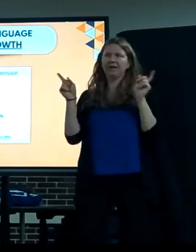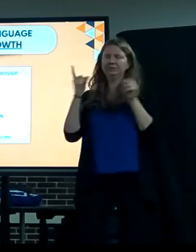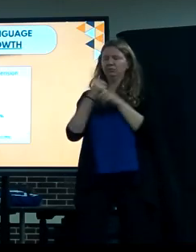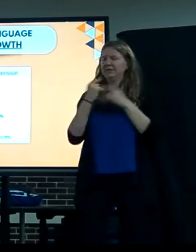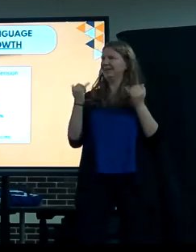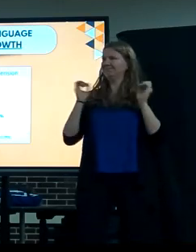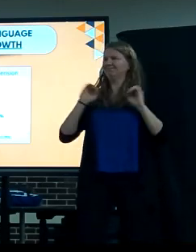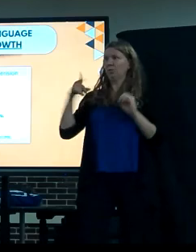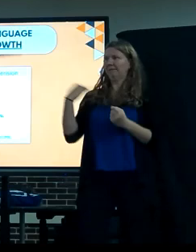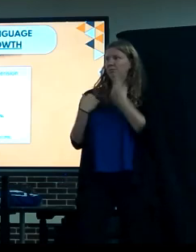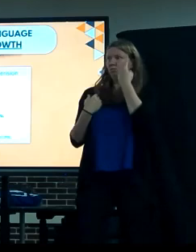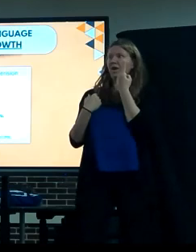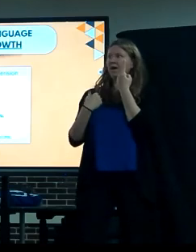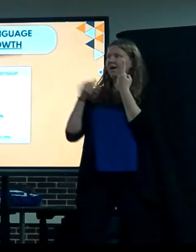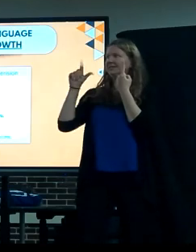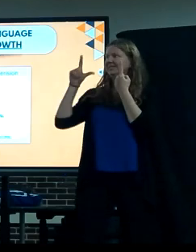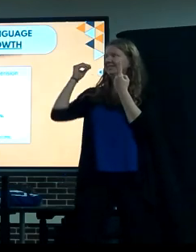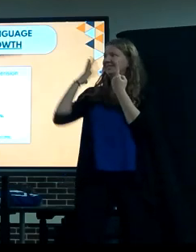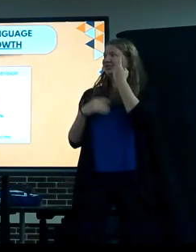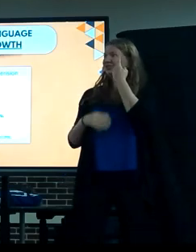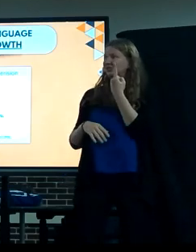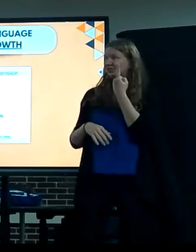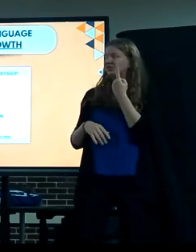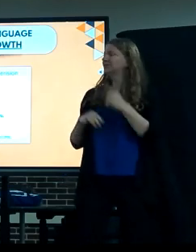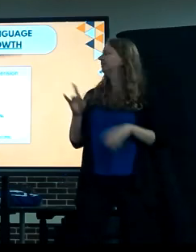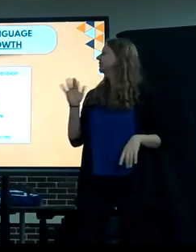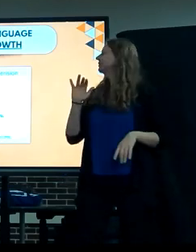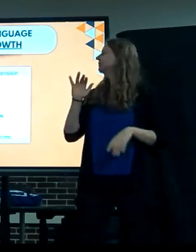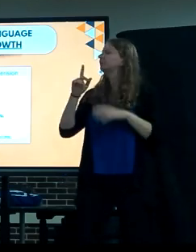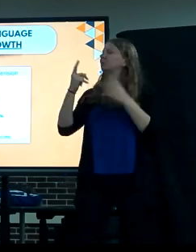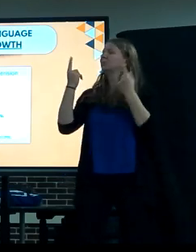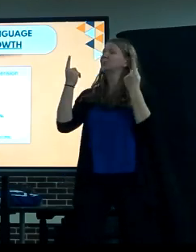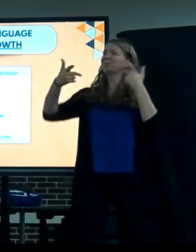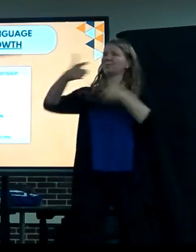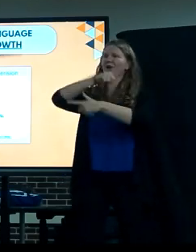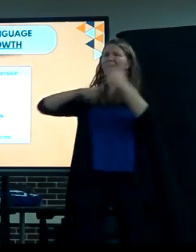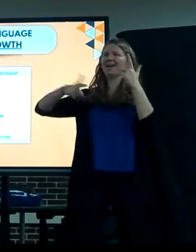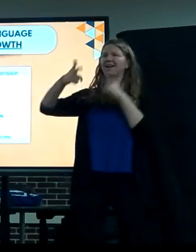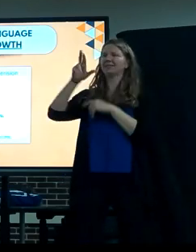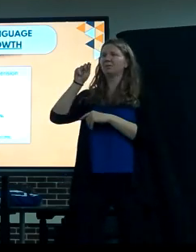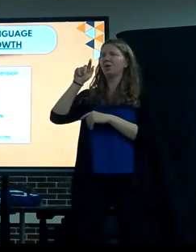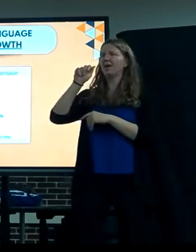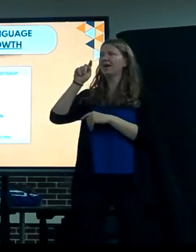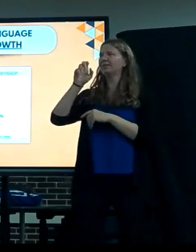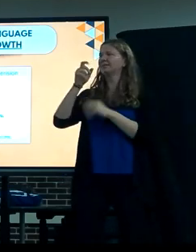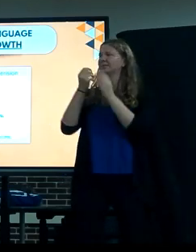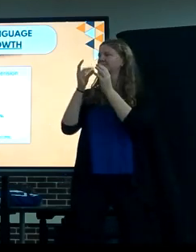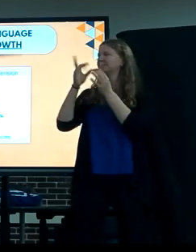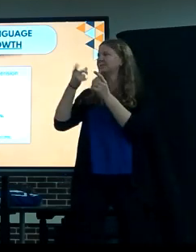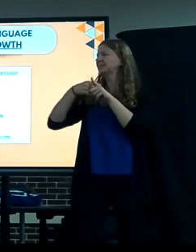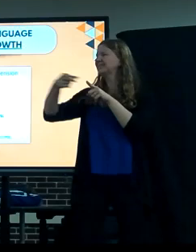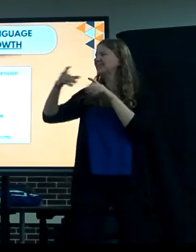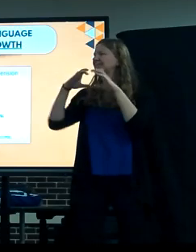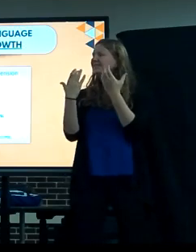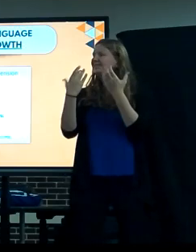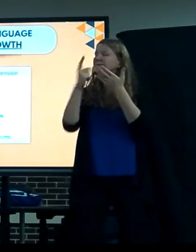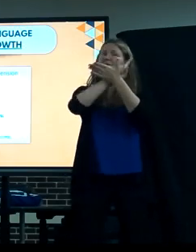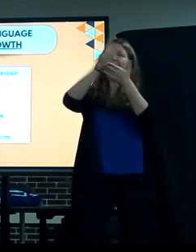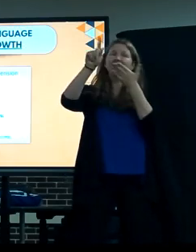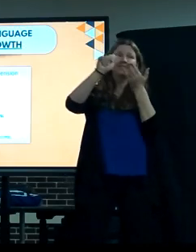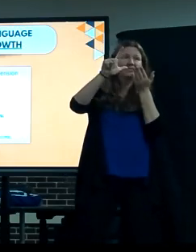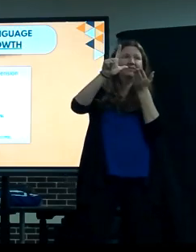And we know that our students would thrive with having more access to our ASL teacher. We currently have them on